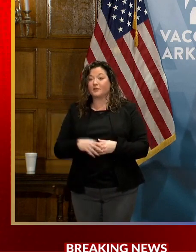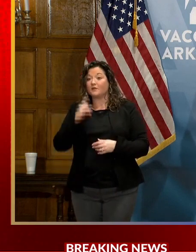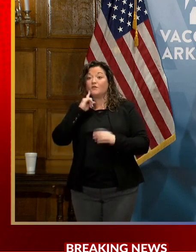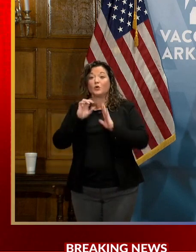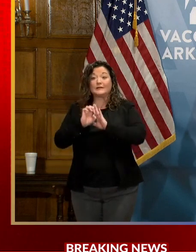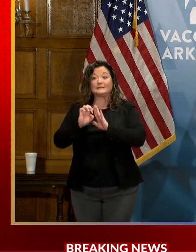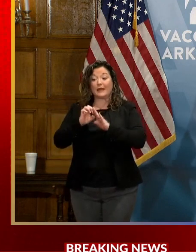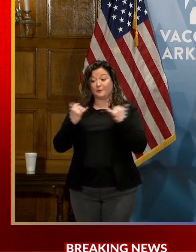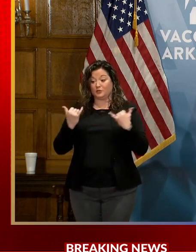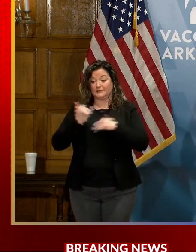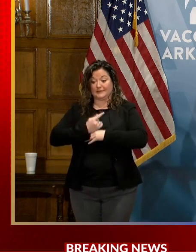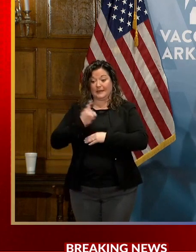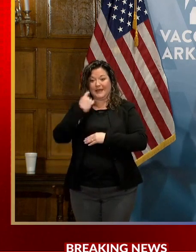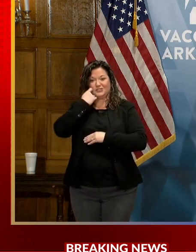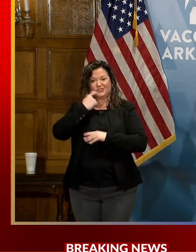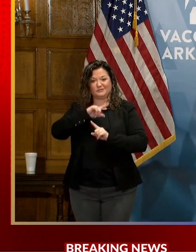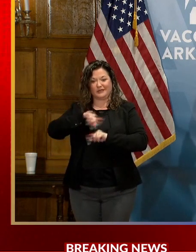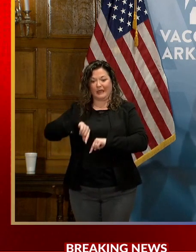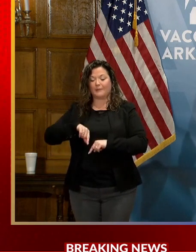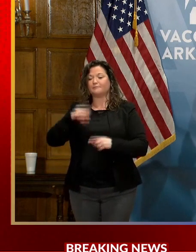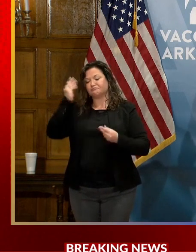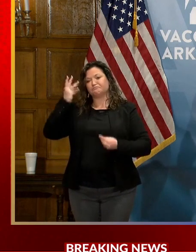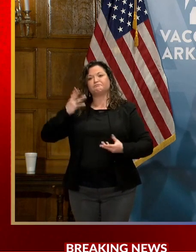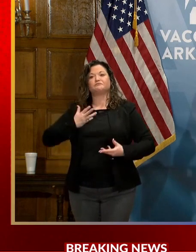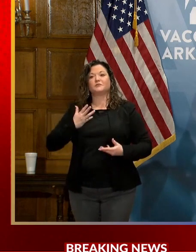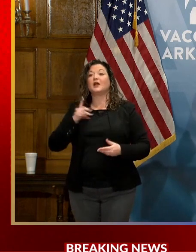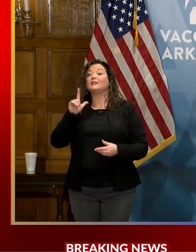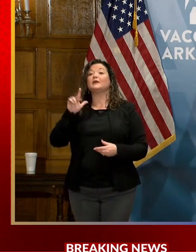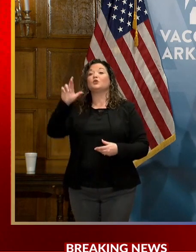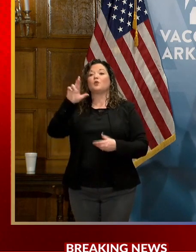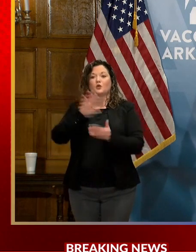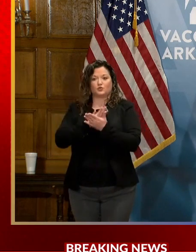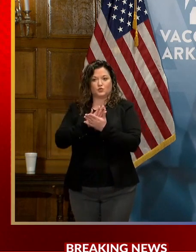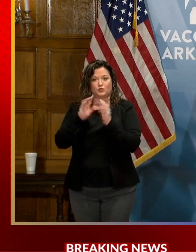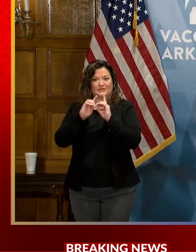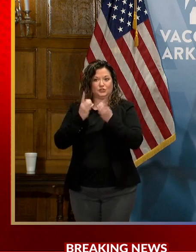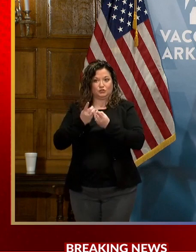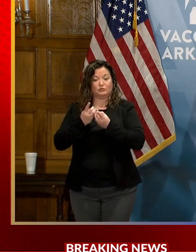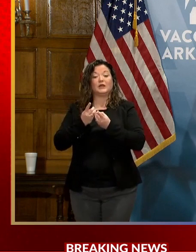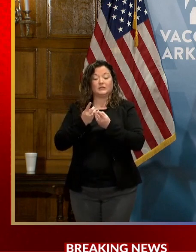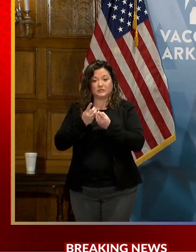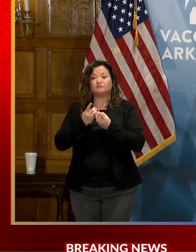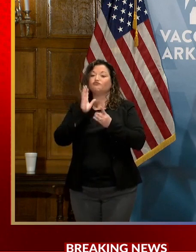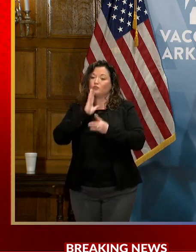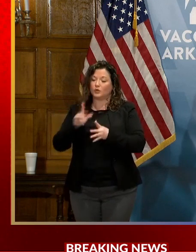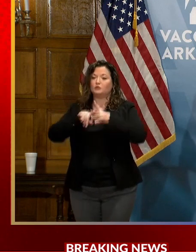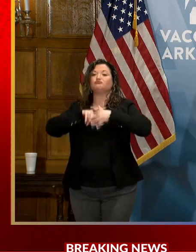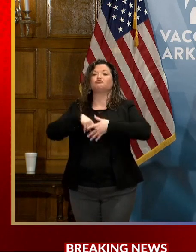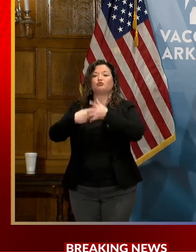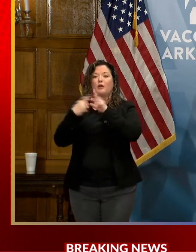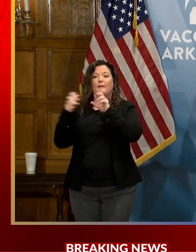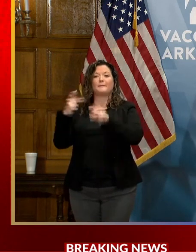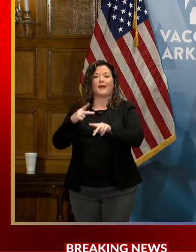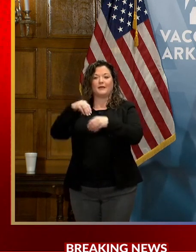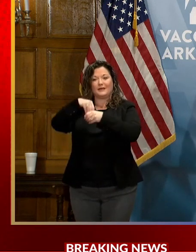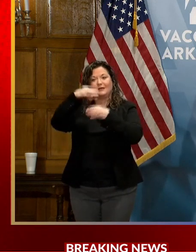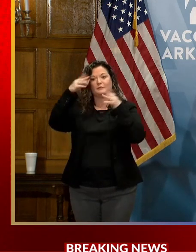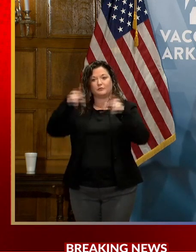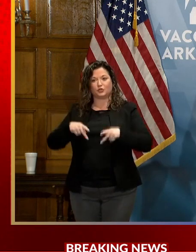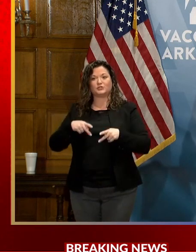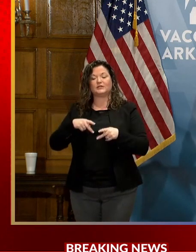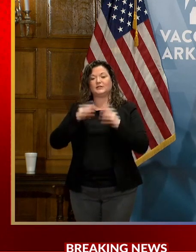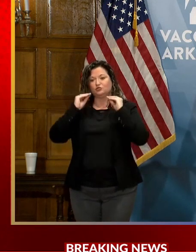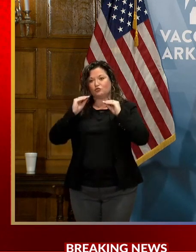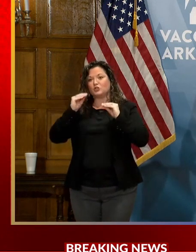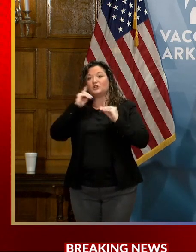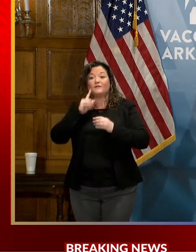example, just today before I came over, I was notified that the Little Rock School District is resuming on-site instruction for